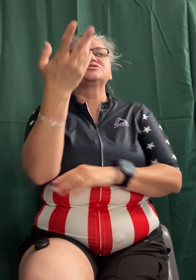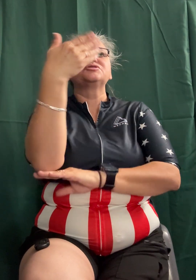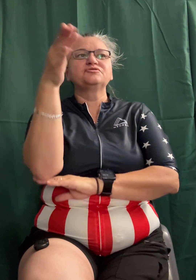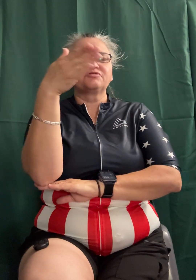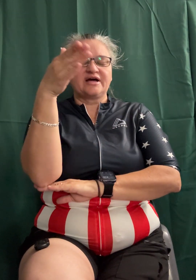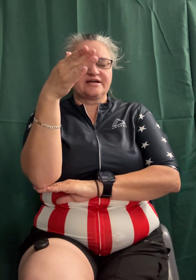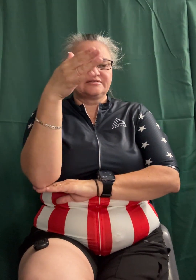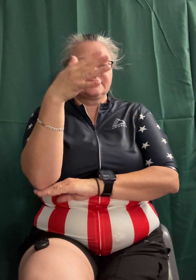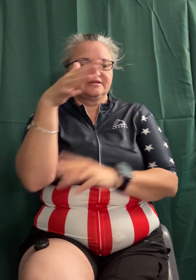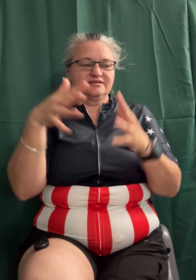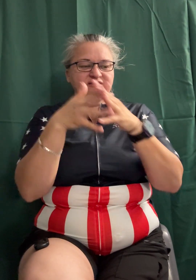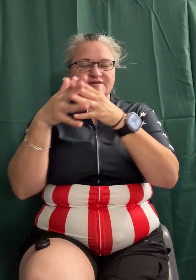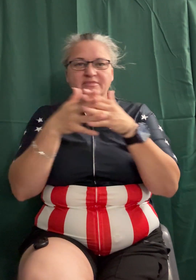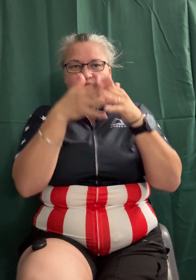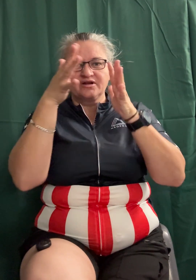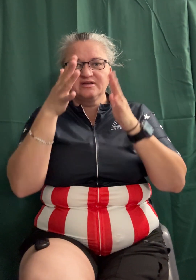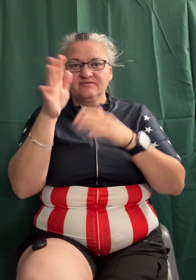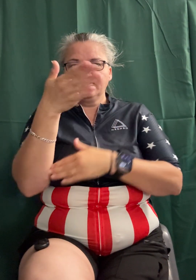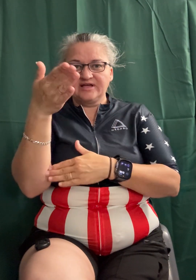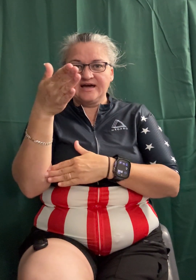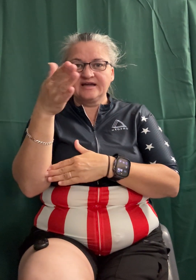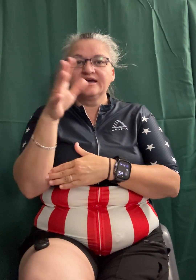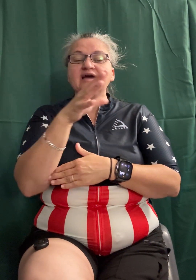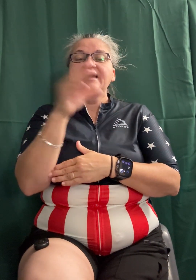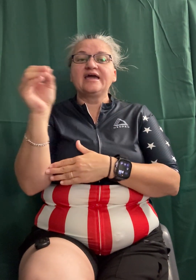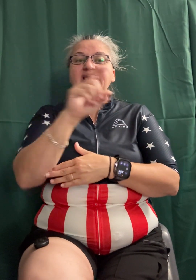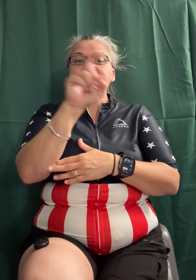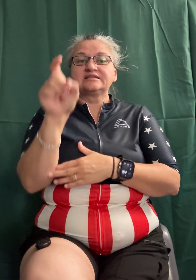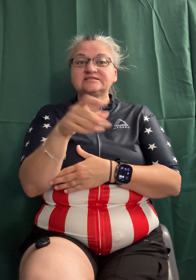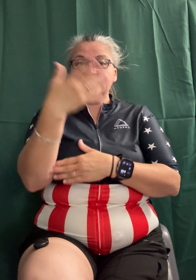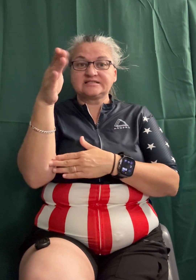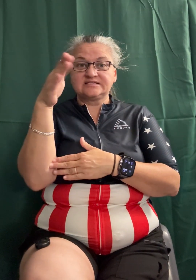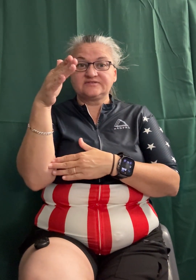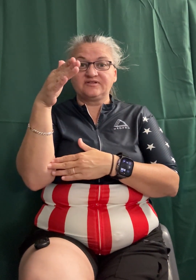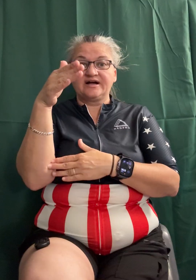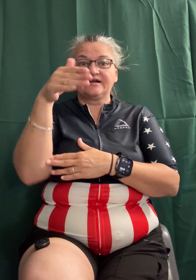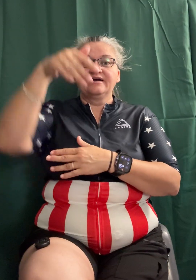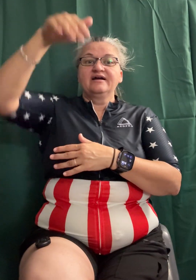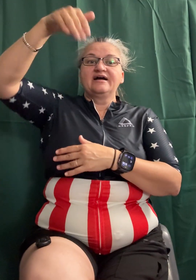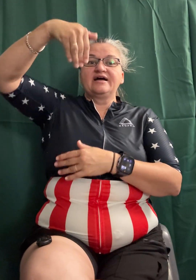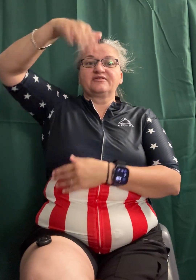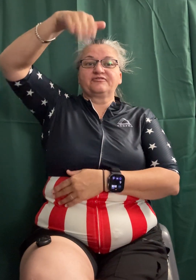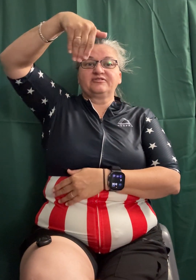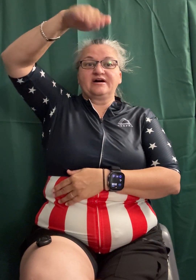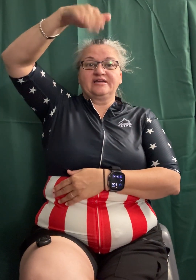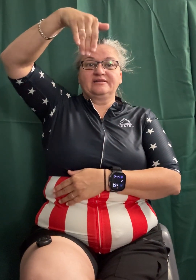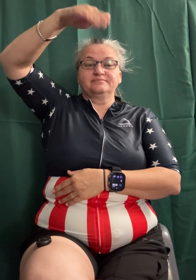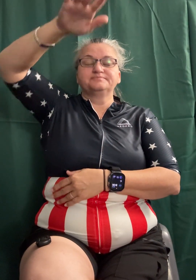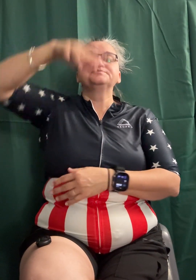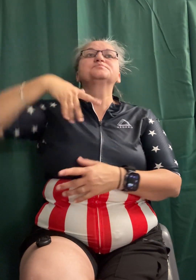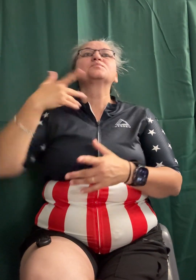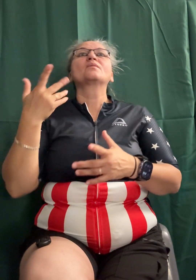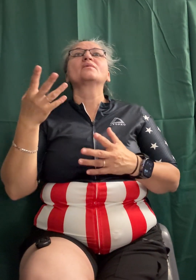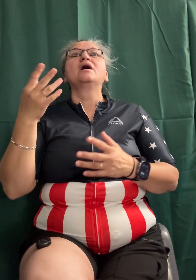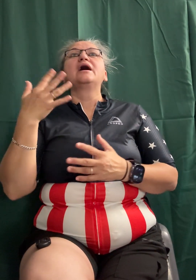two flags, the American flag and the Texas flag, and they're flying.